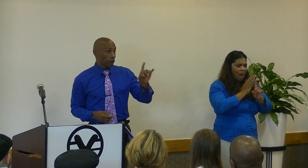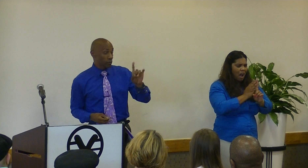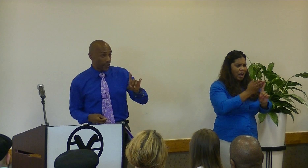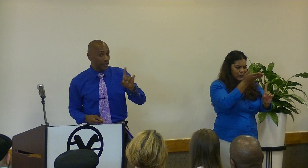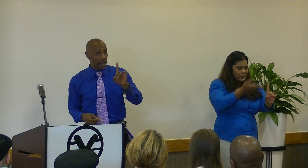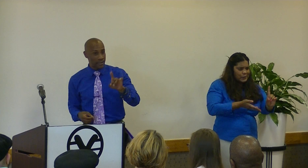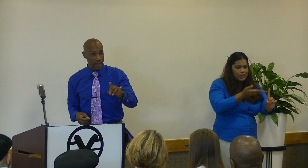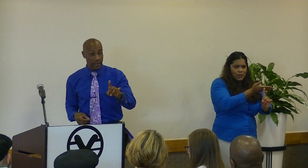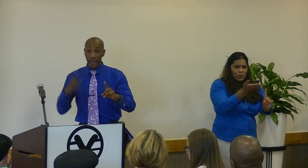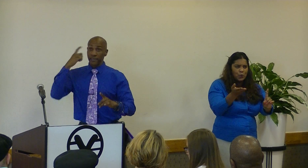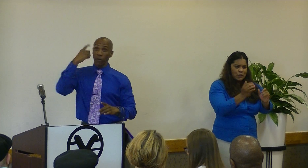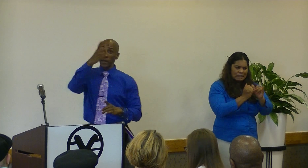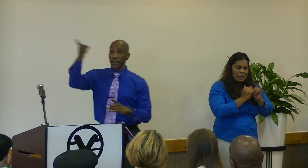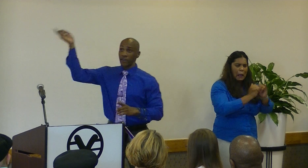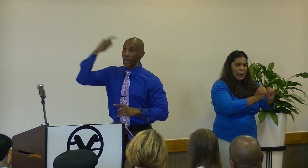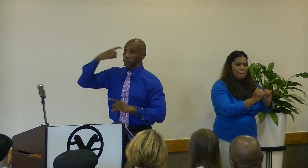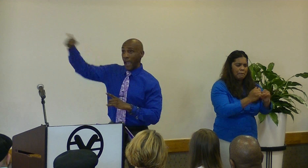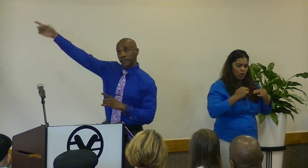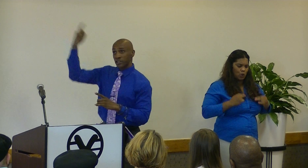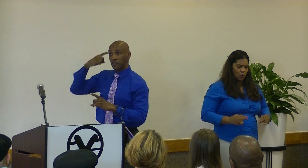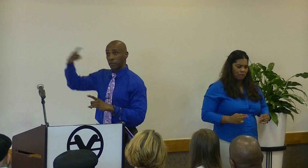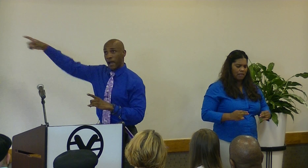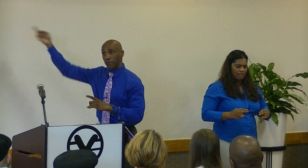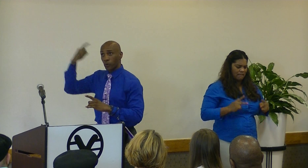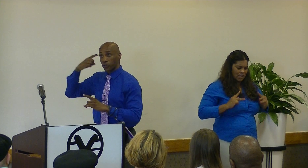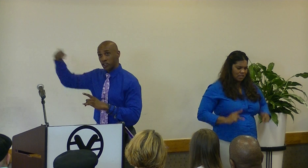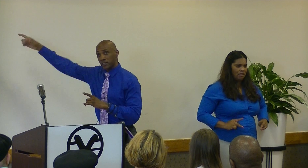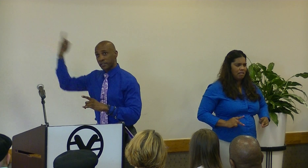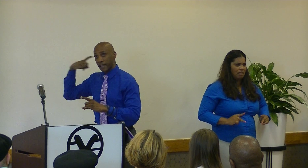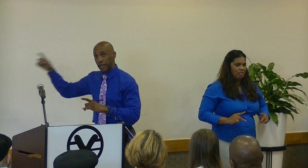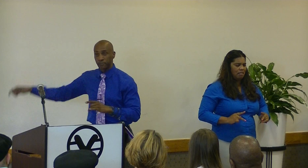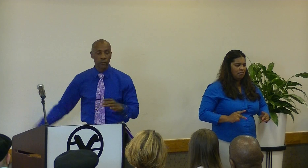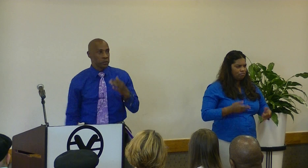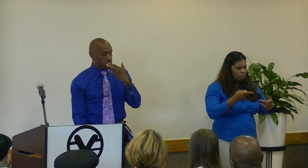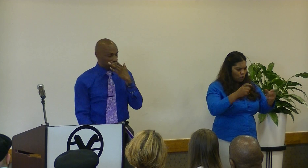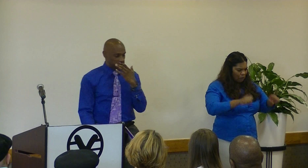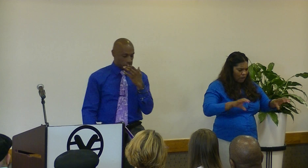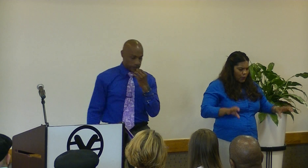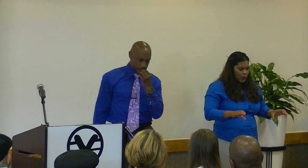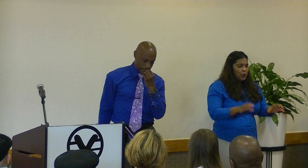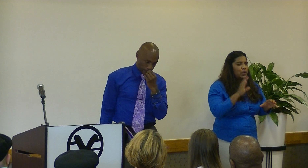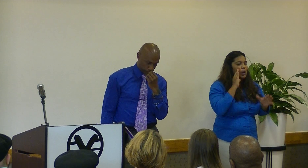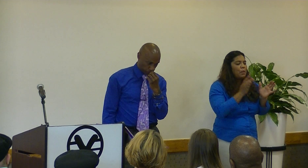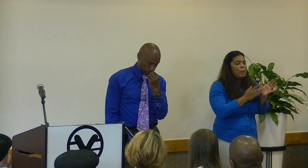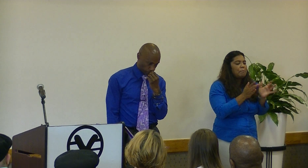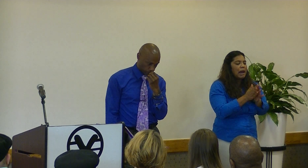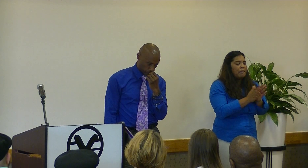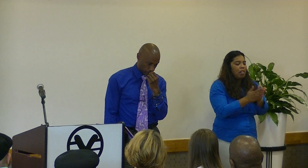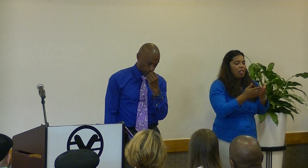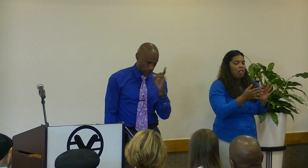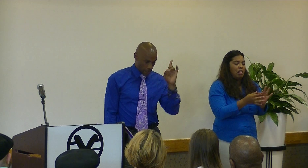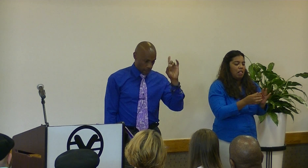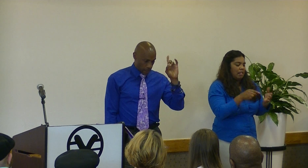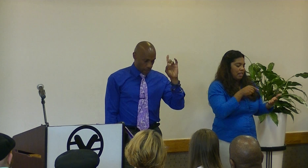And when we recognize that, then we hear that passage of the Bible where Jesus said, so check this out.